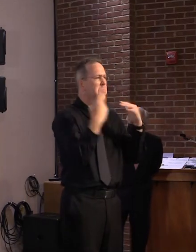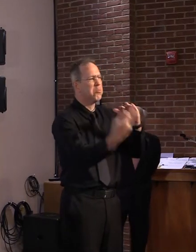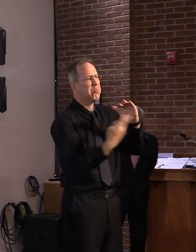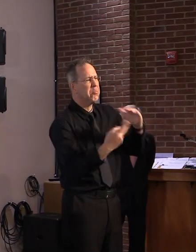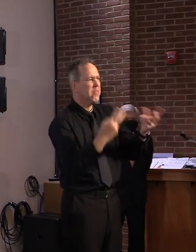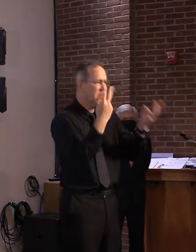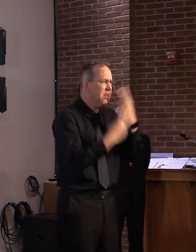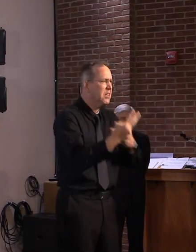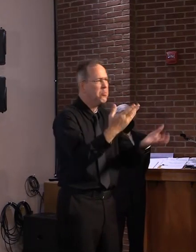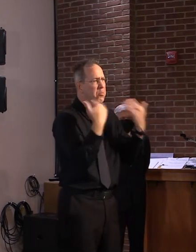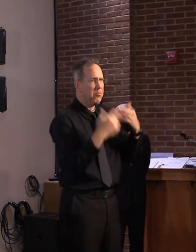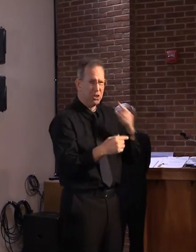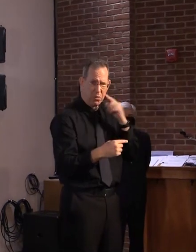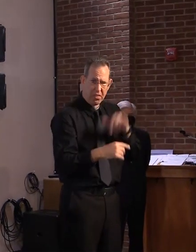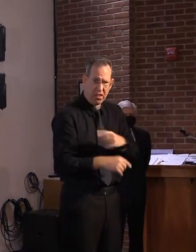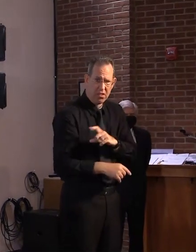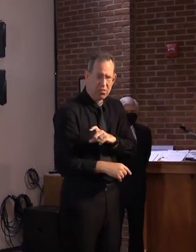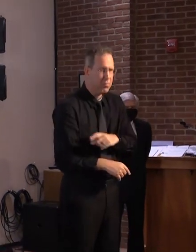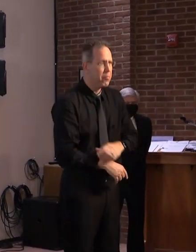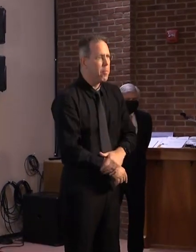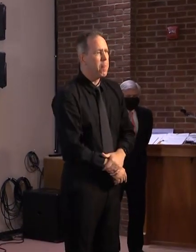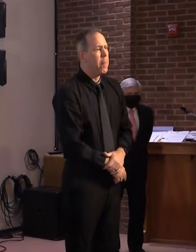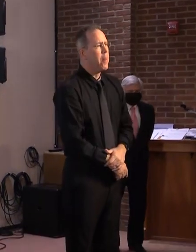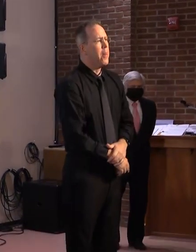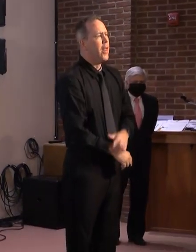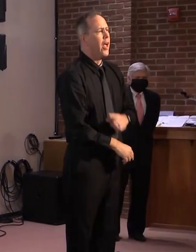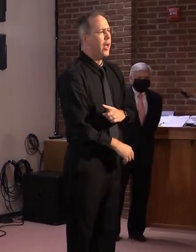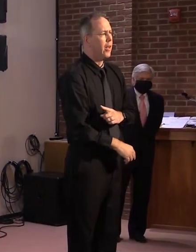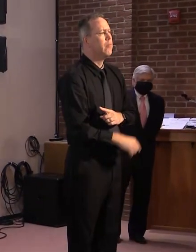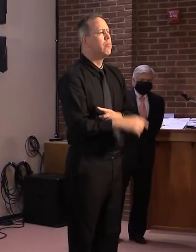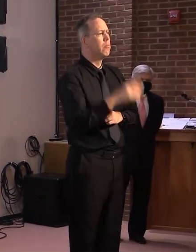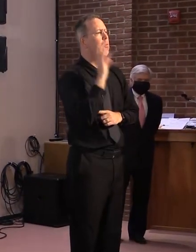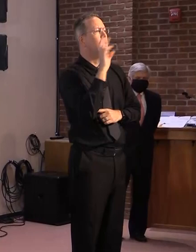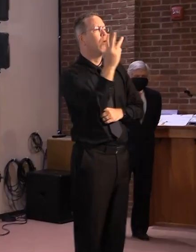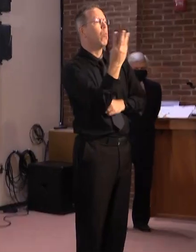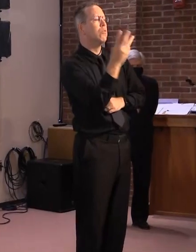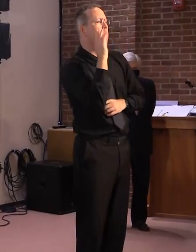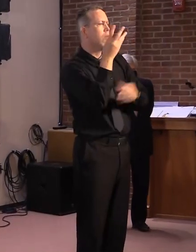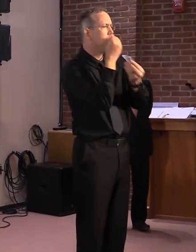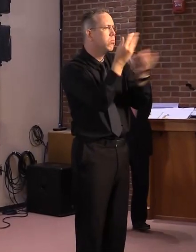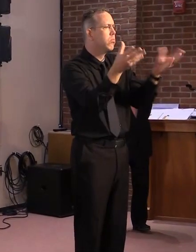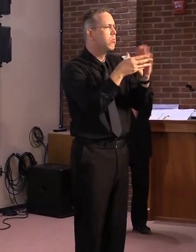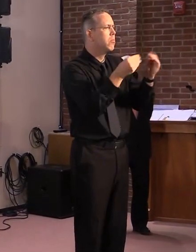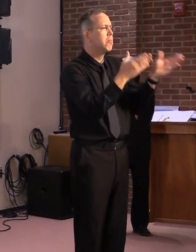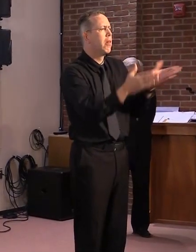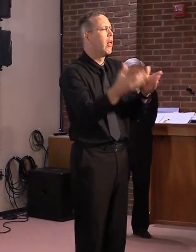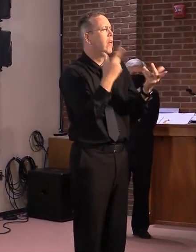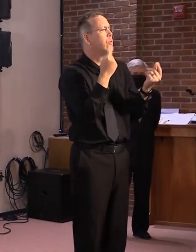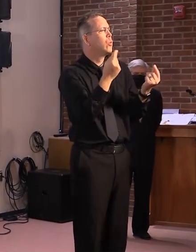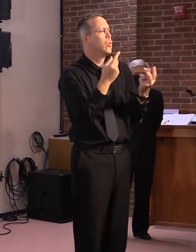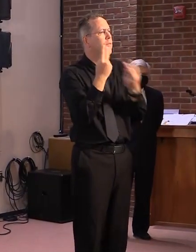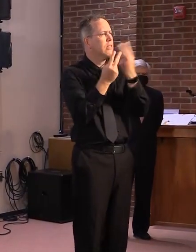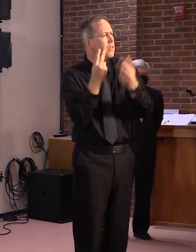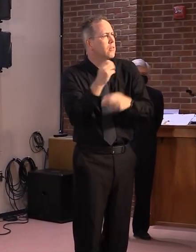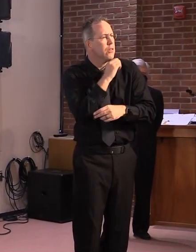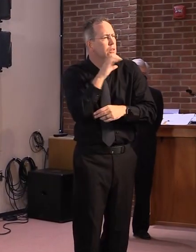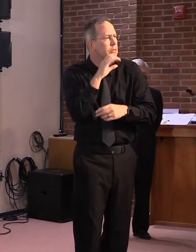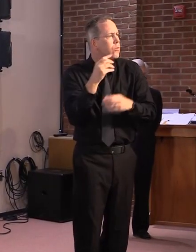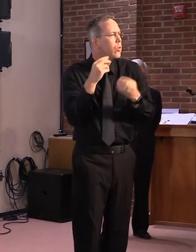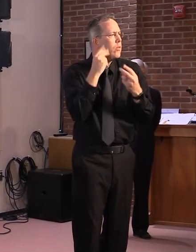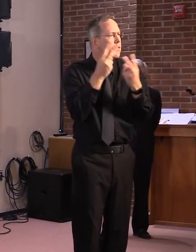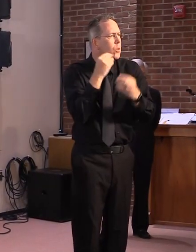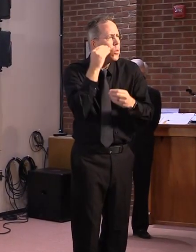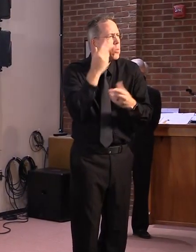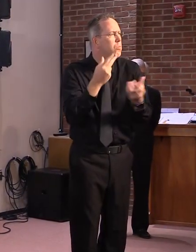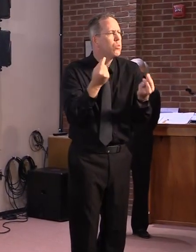you. And Commissioner Pichek, I know you're on the line. Maybe you could just quickly file off for Calvin, remind him of the reopening